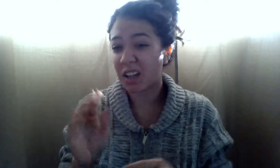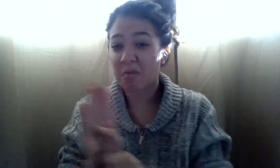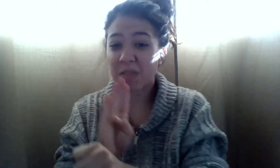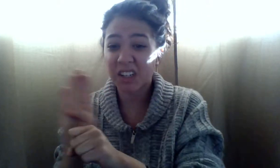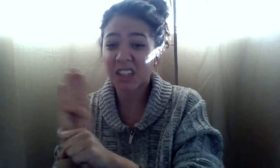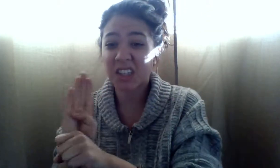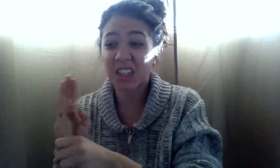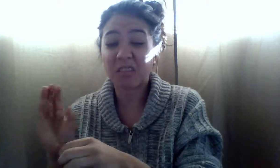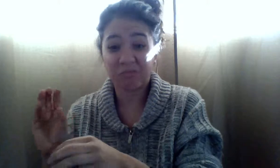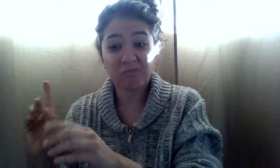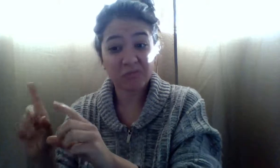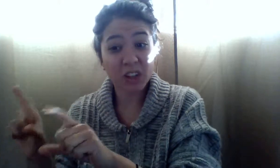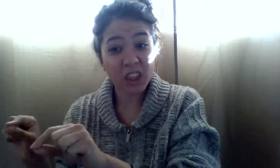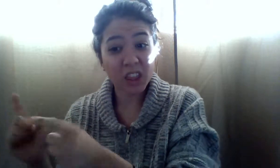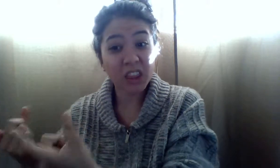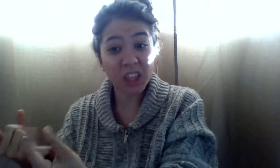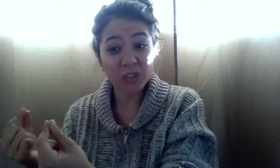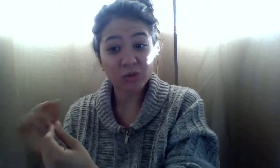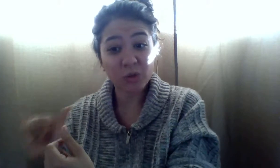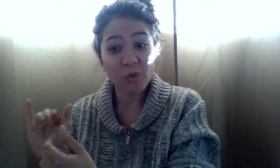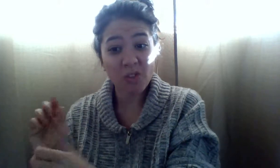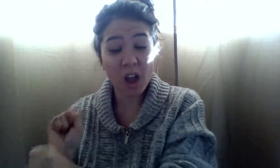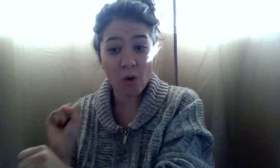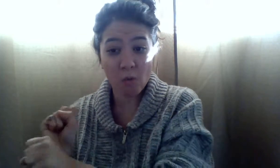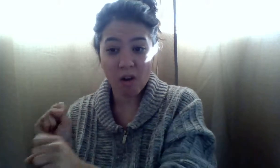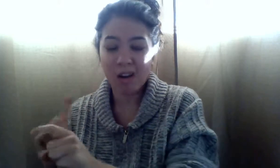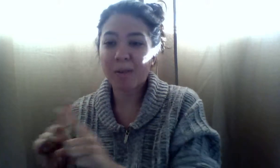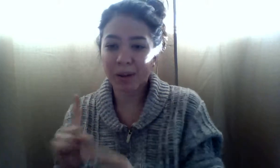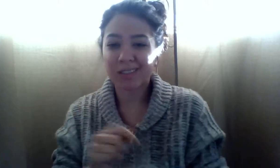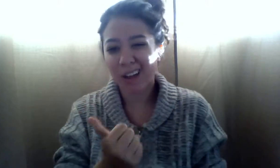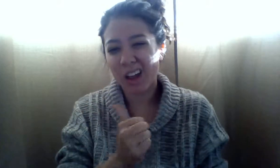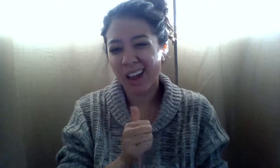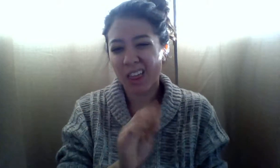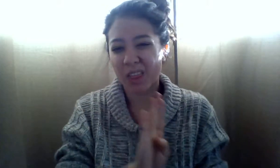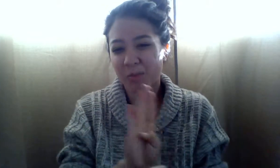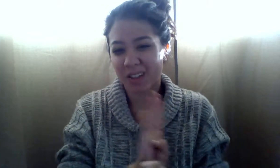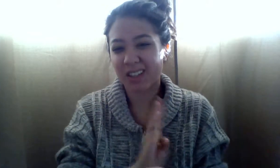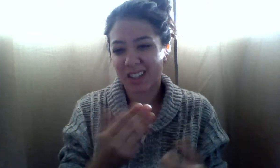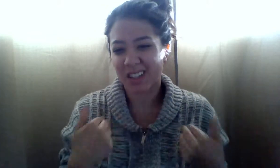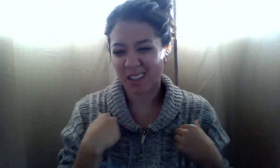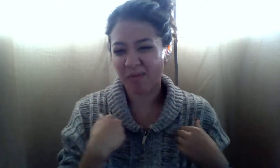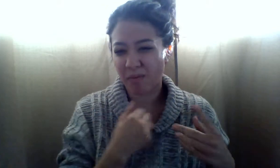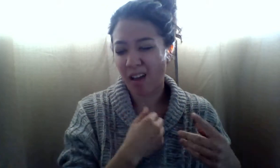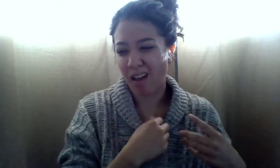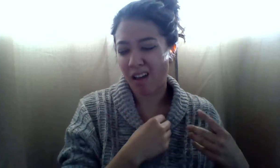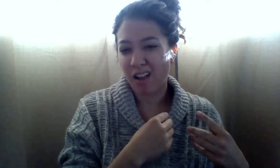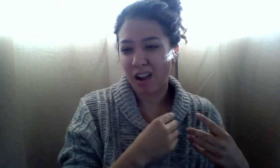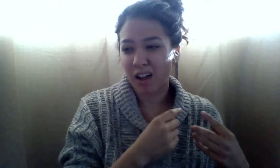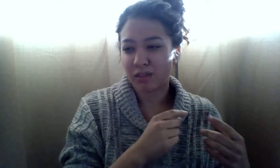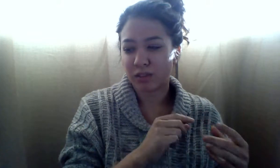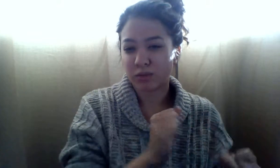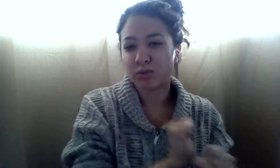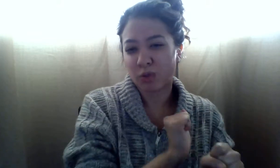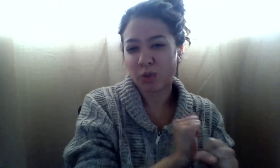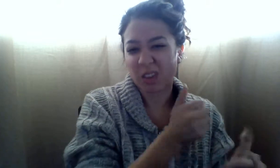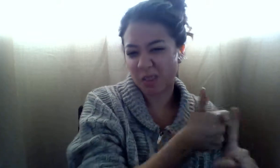printer, and then basically hit print. Then all the checks come through. Then they go through what's called the second edit, which is basically physically looking at the